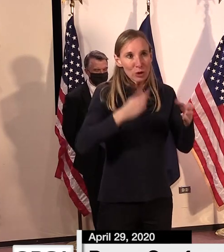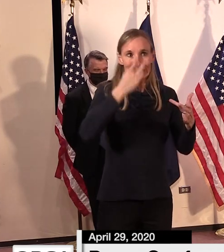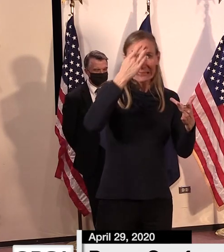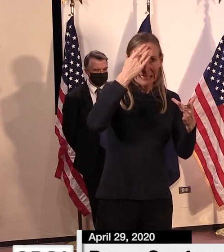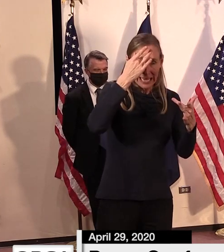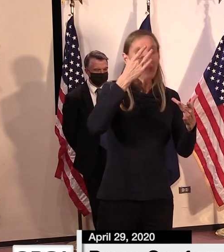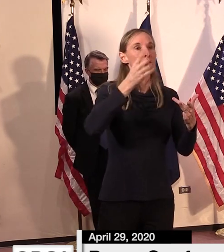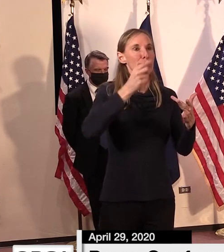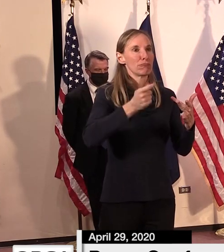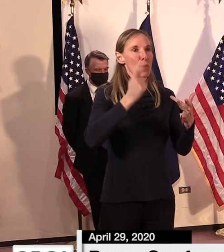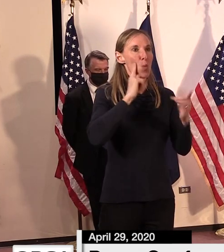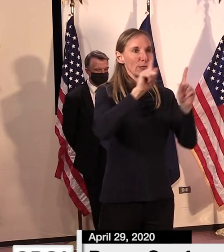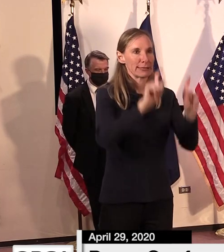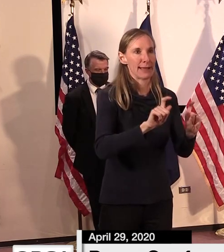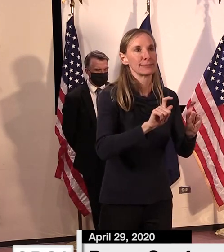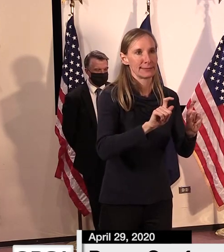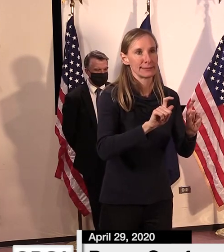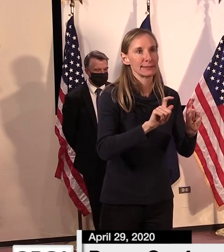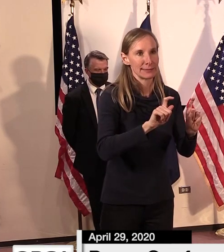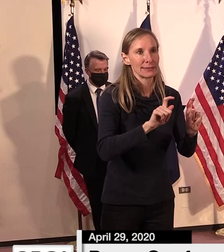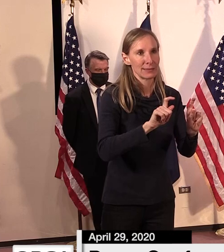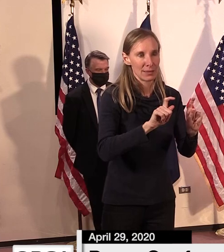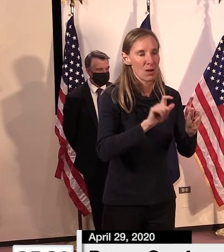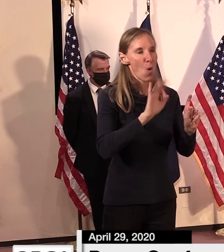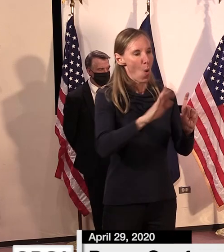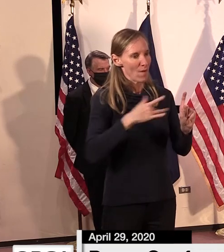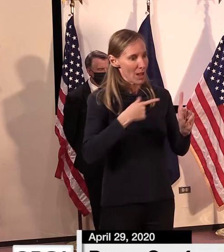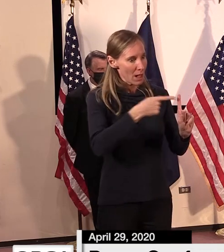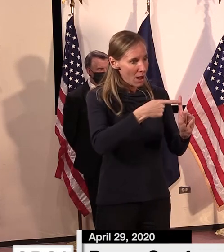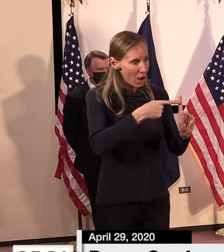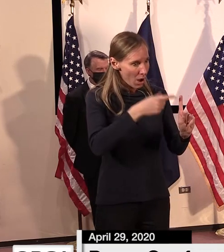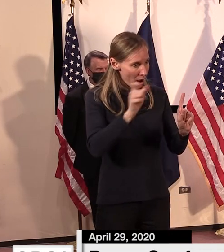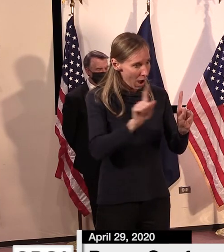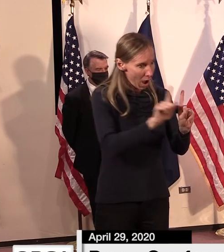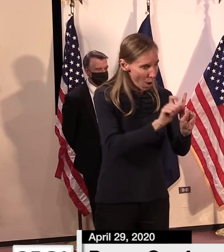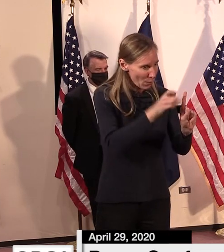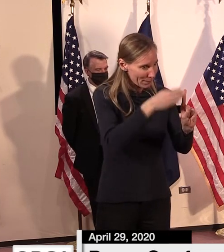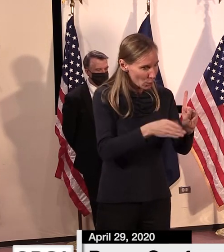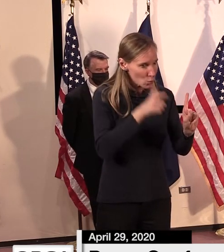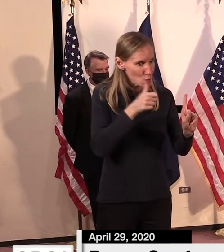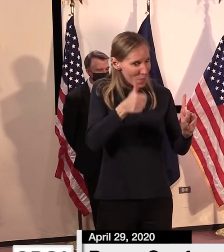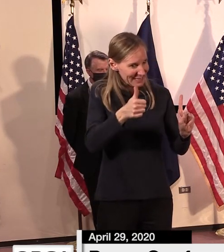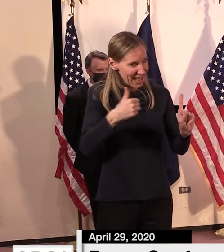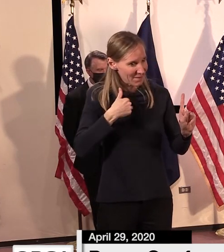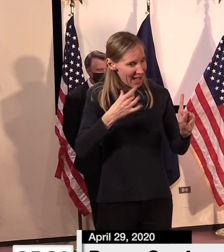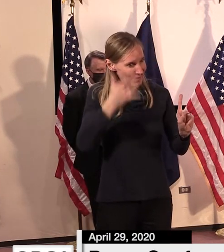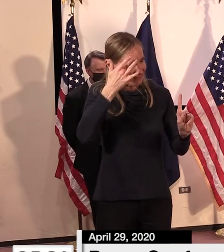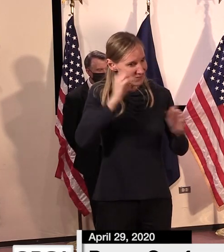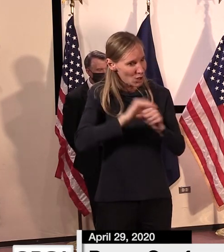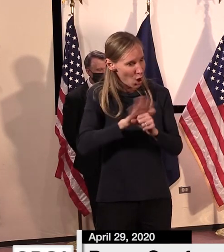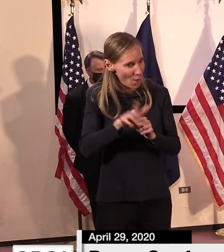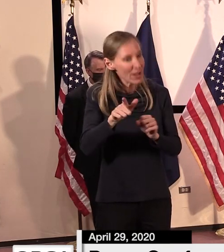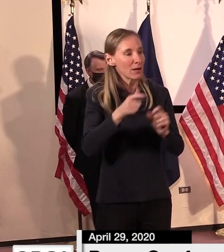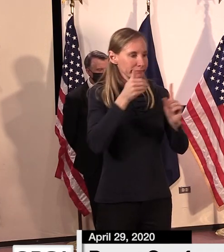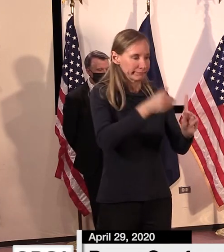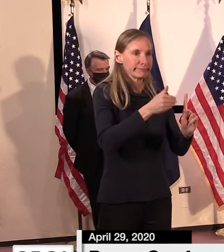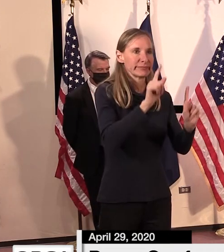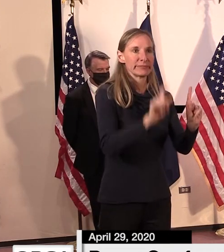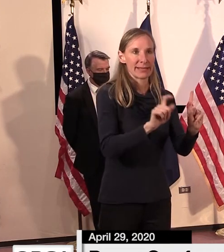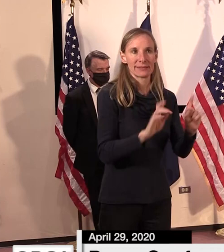or identified as someone who may have been in contact with a COVID-positive individual, they will immediately be